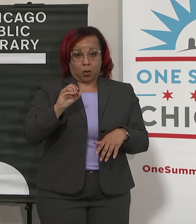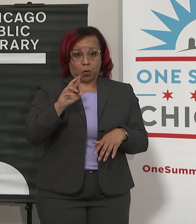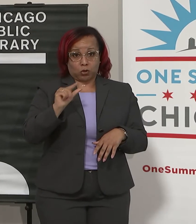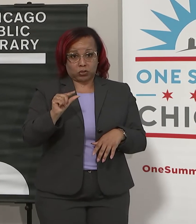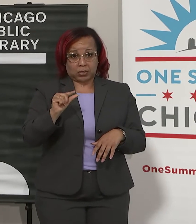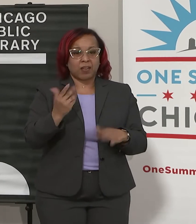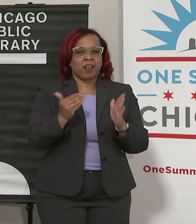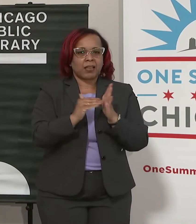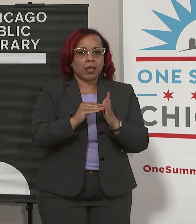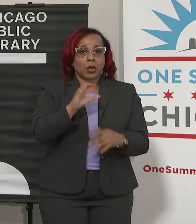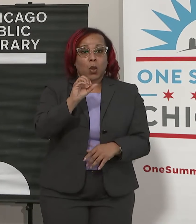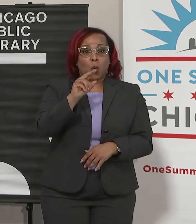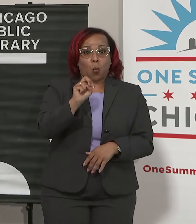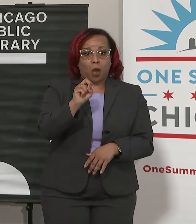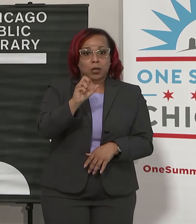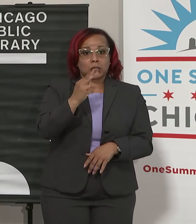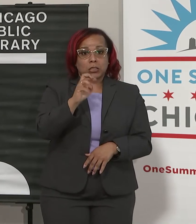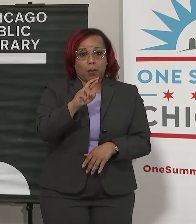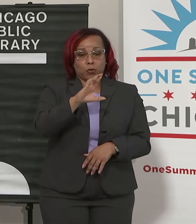onesummerchicago.org. That's